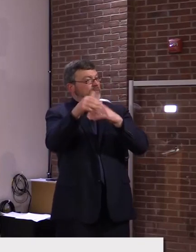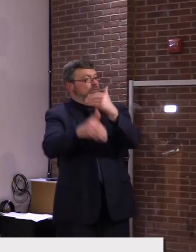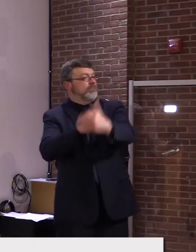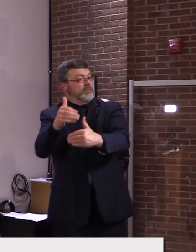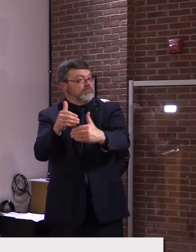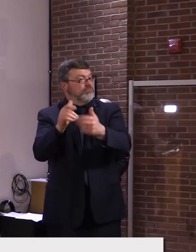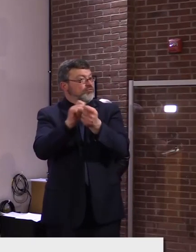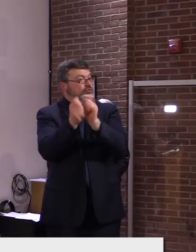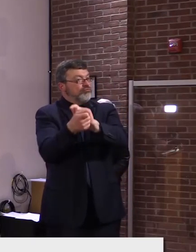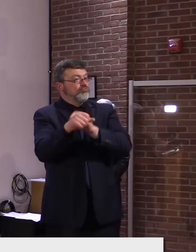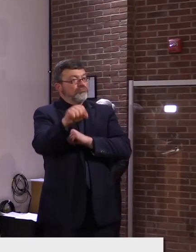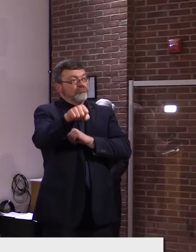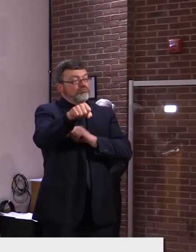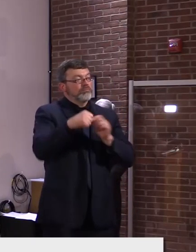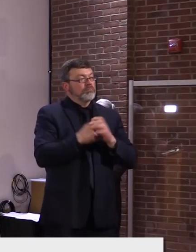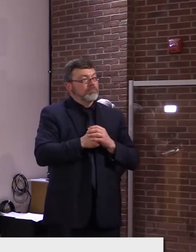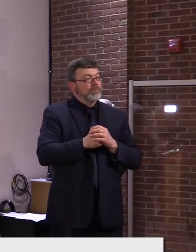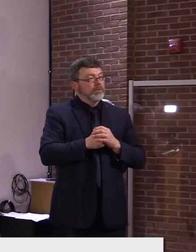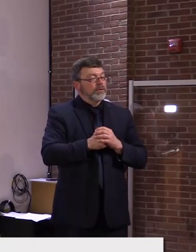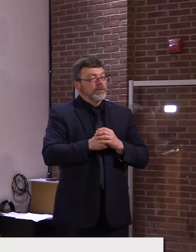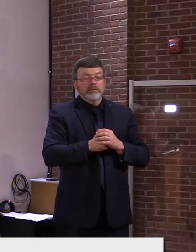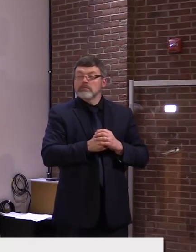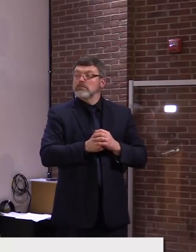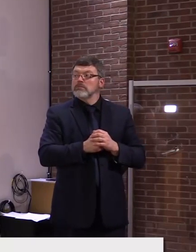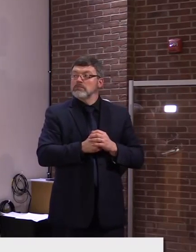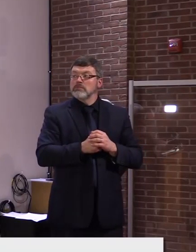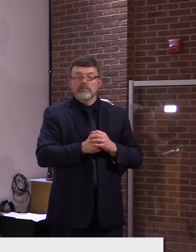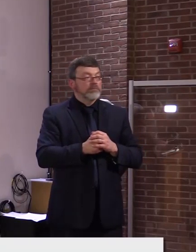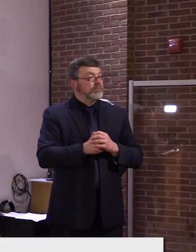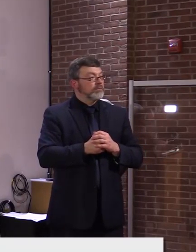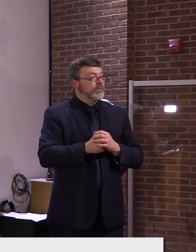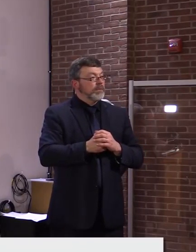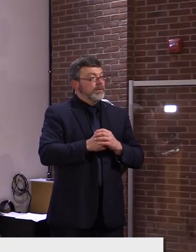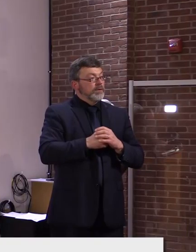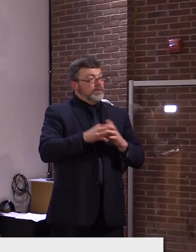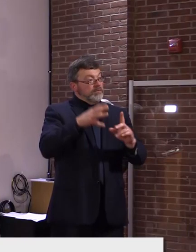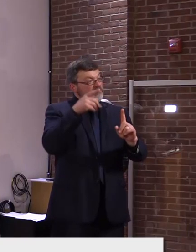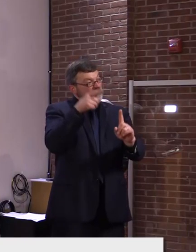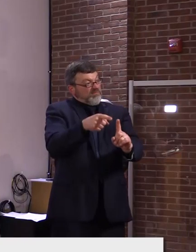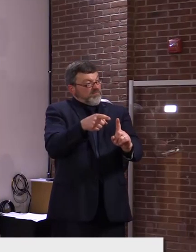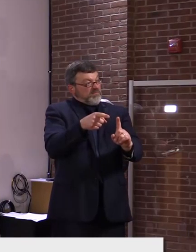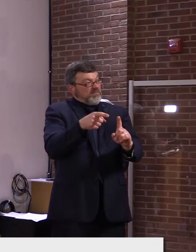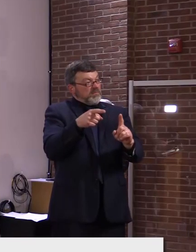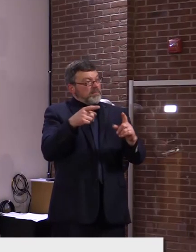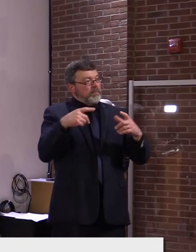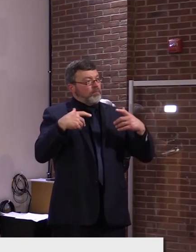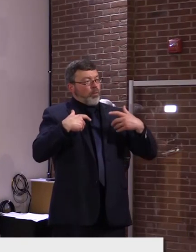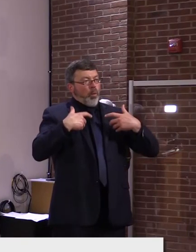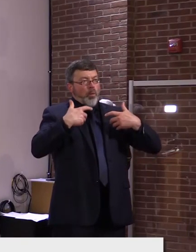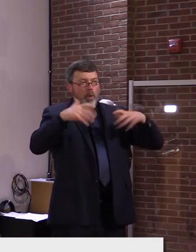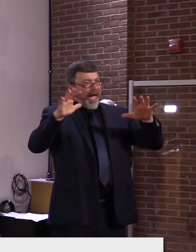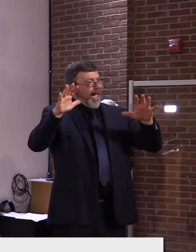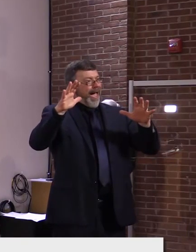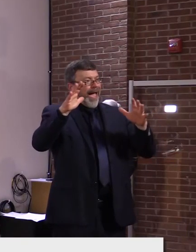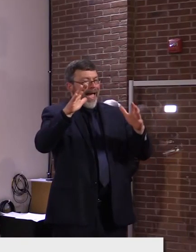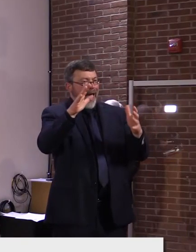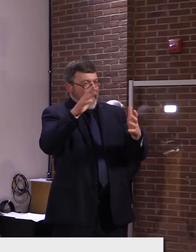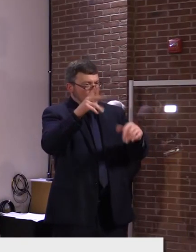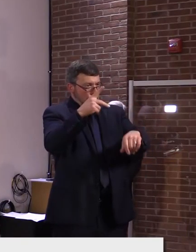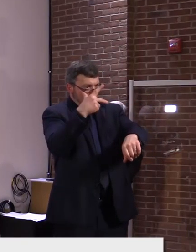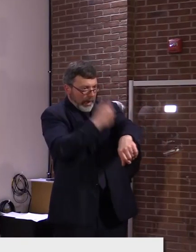press have focused on avoiding wastage at all costs. And we've maintained a very low wastage